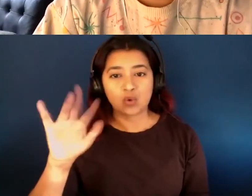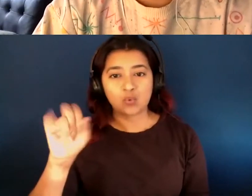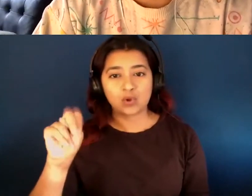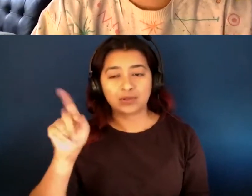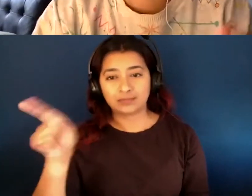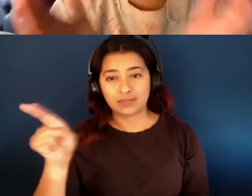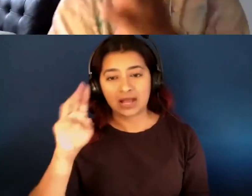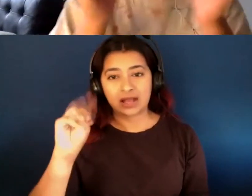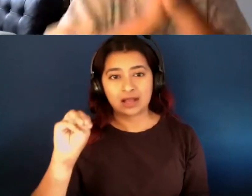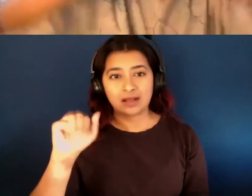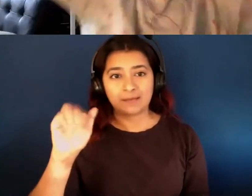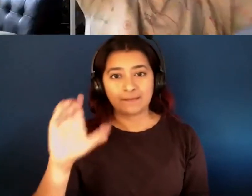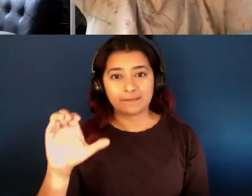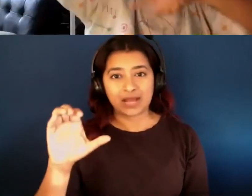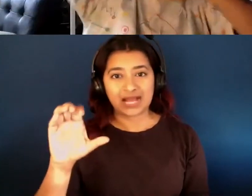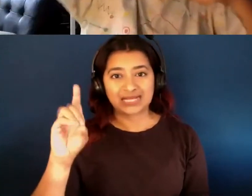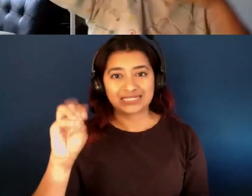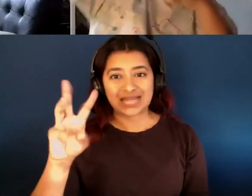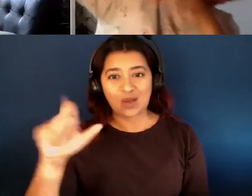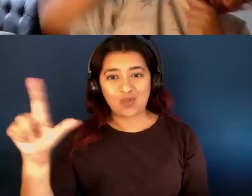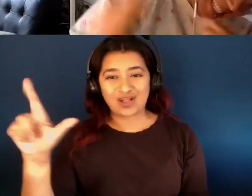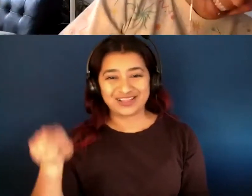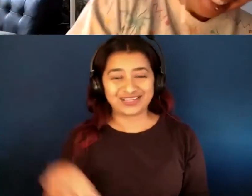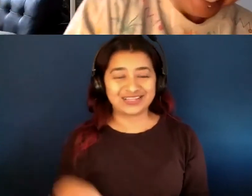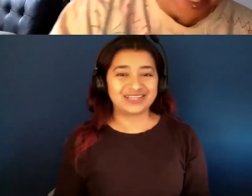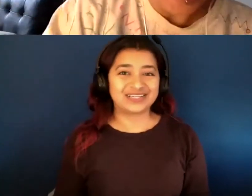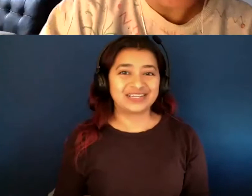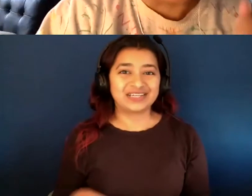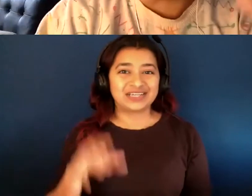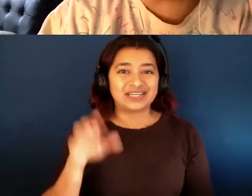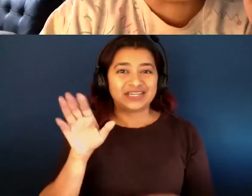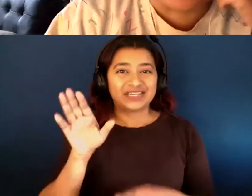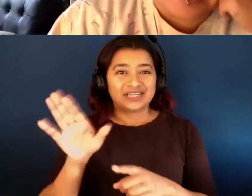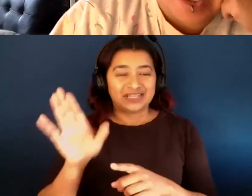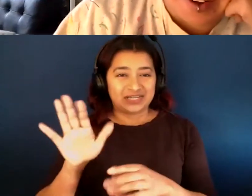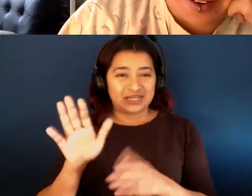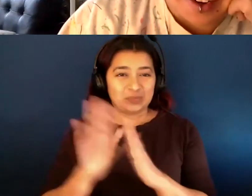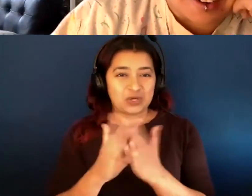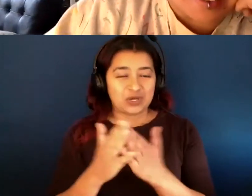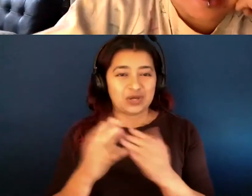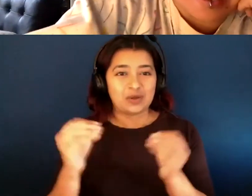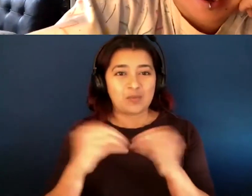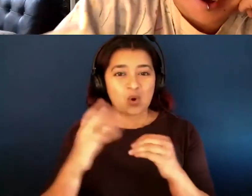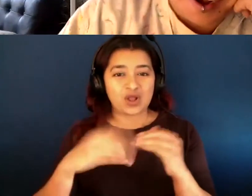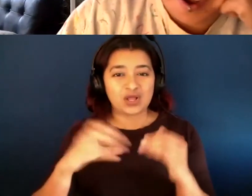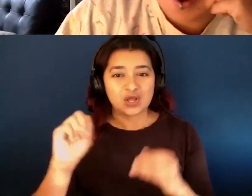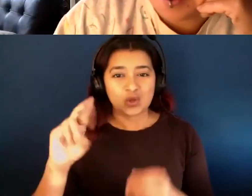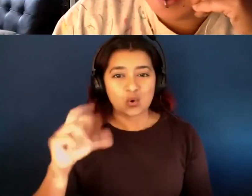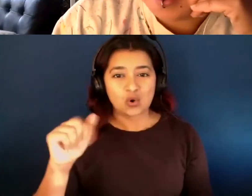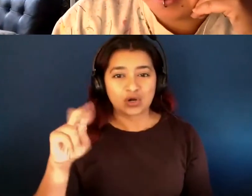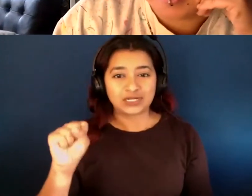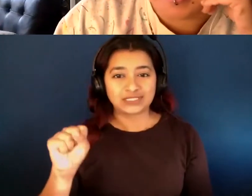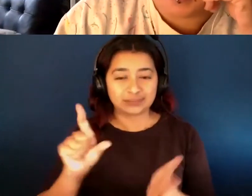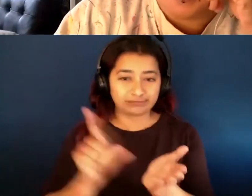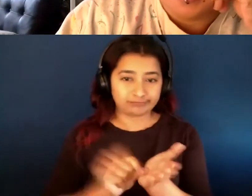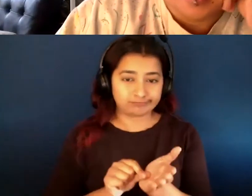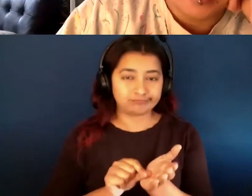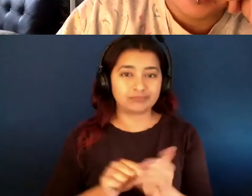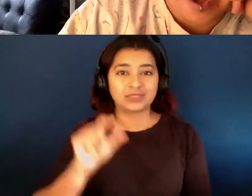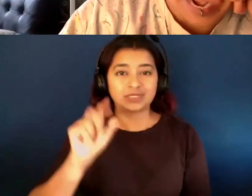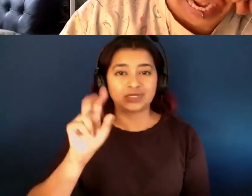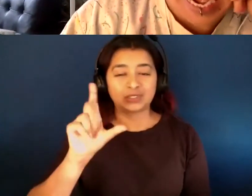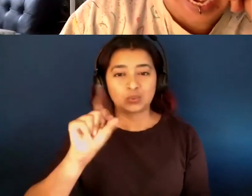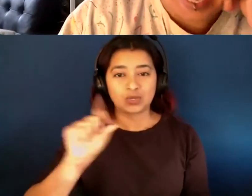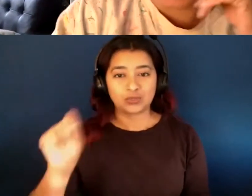McDowell. I'm so sorry. Their book, More Than Organs, out by Sibling Rivalry Press, published in